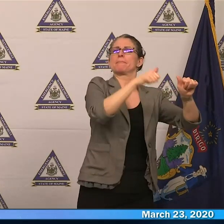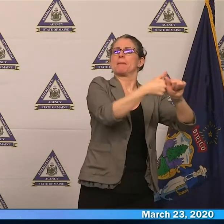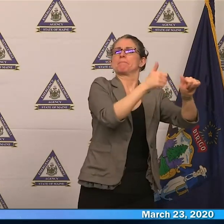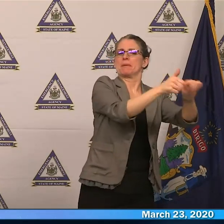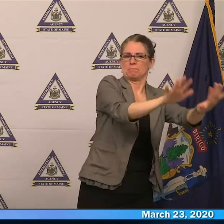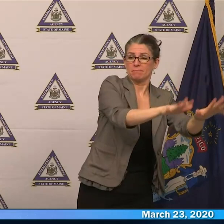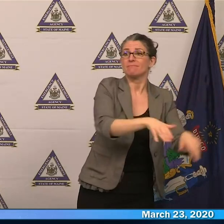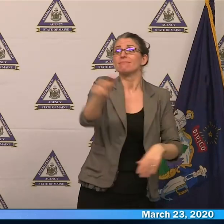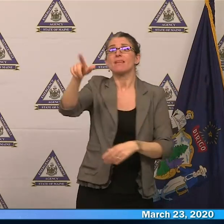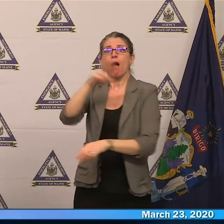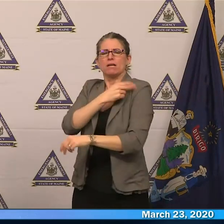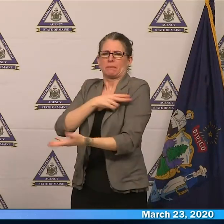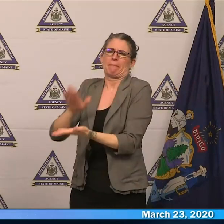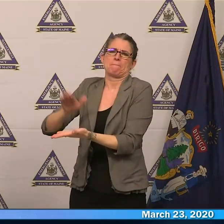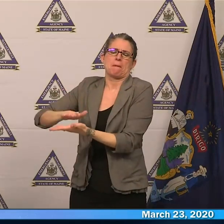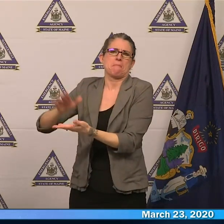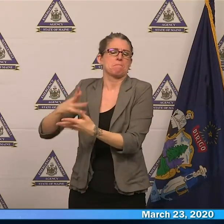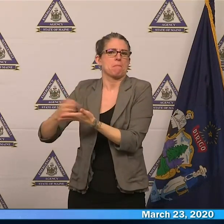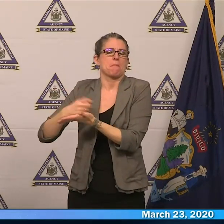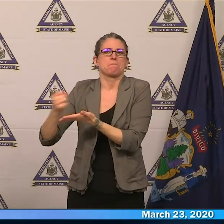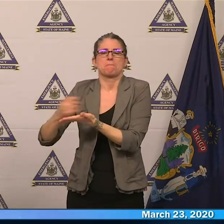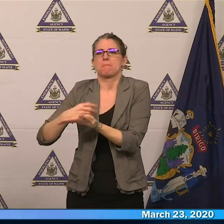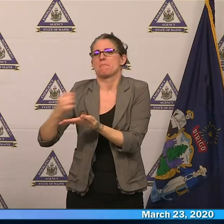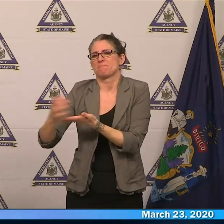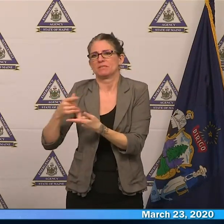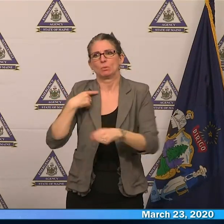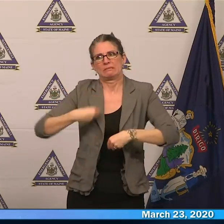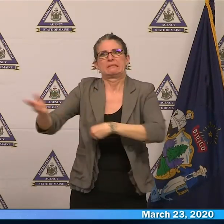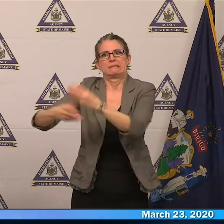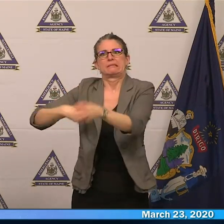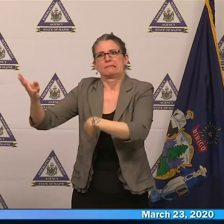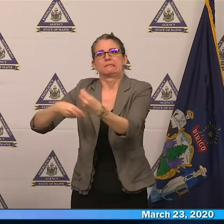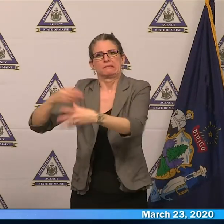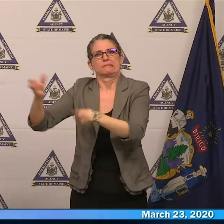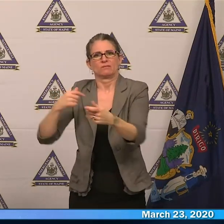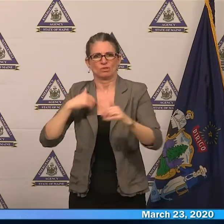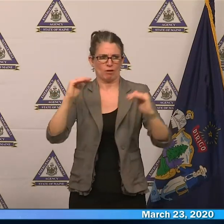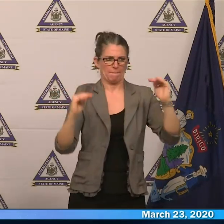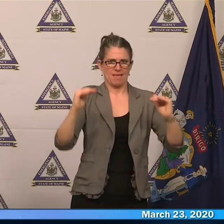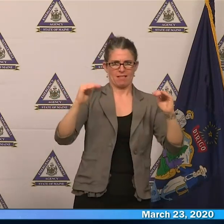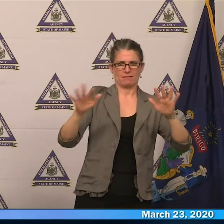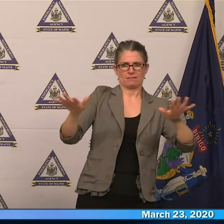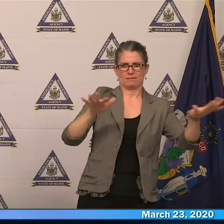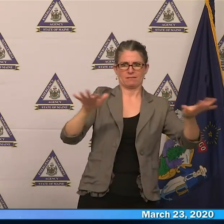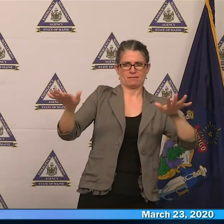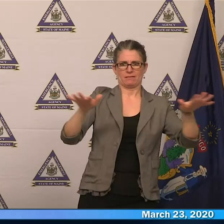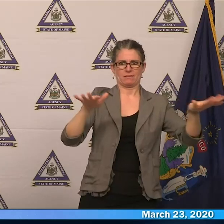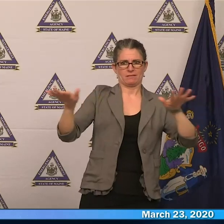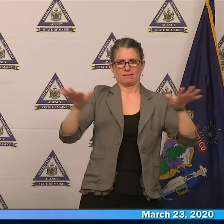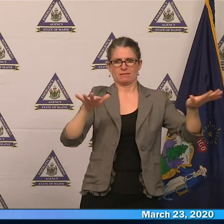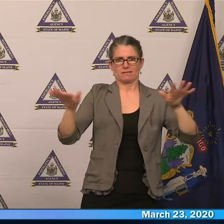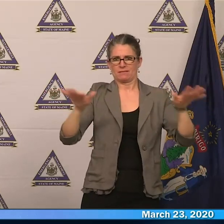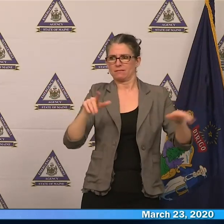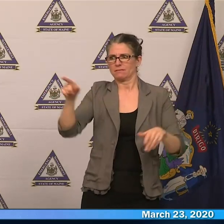as their resource requests change, we work with them to fulfill as much of it as we can. Now, with respect to price gouging,